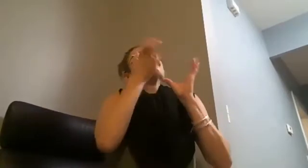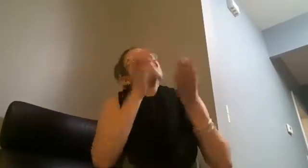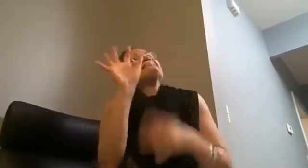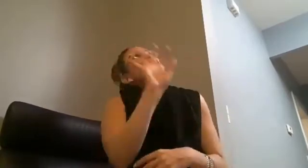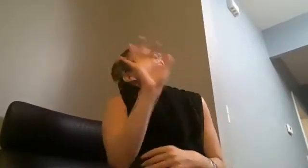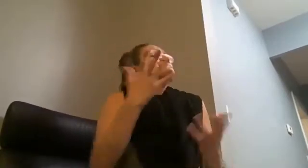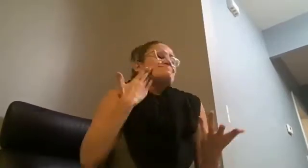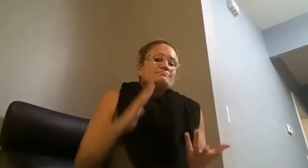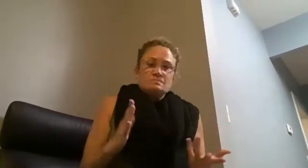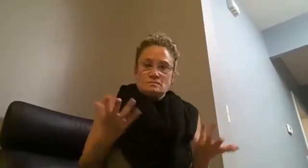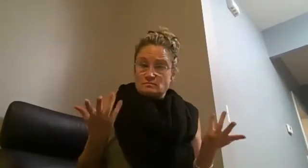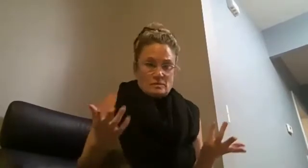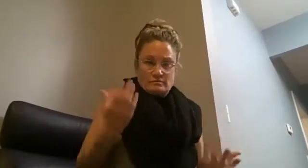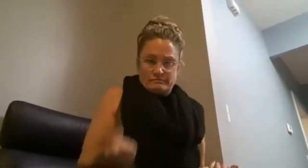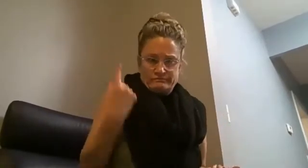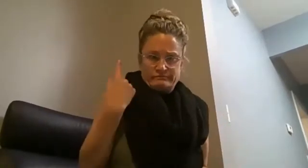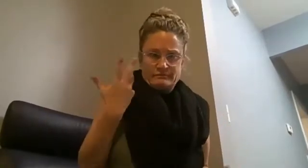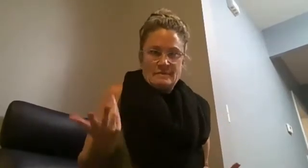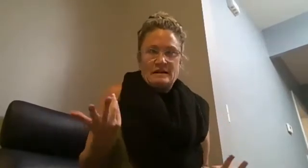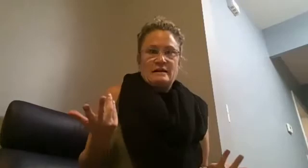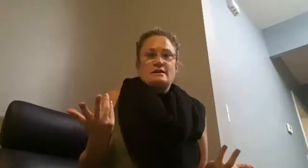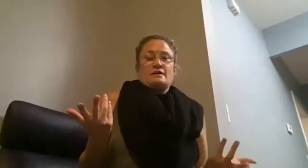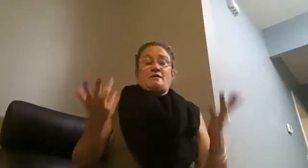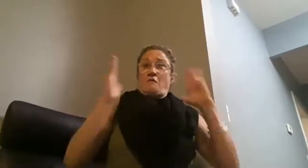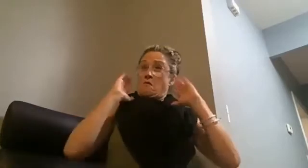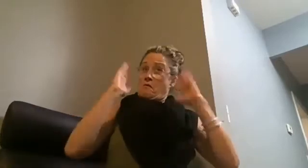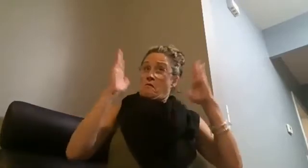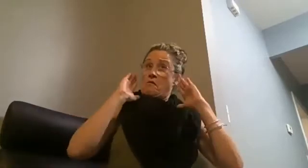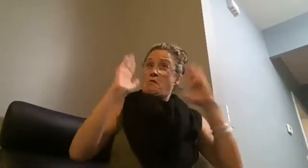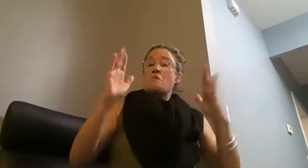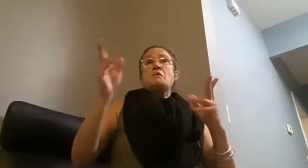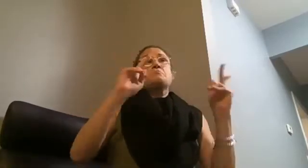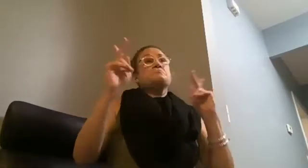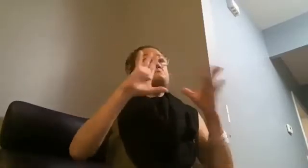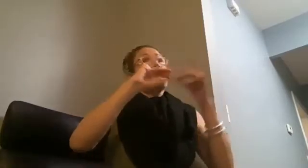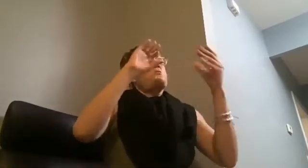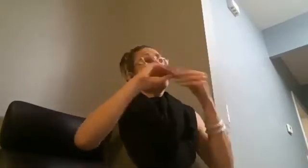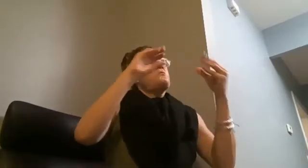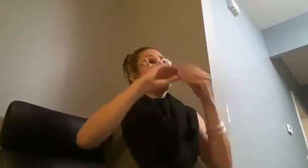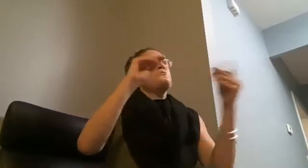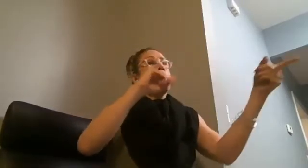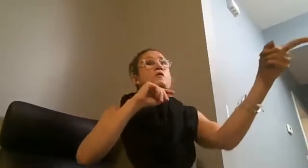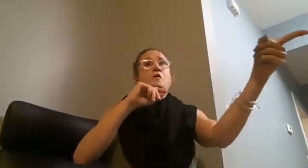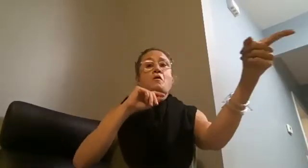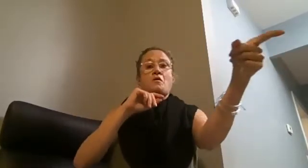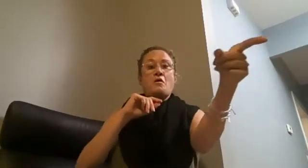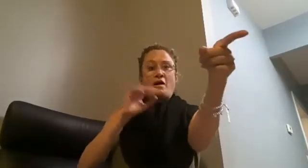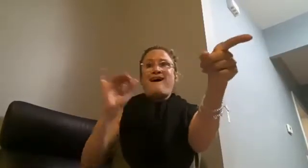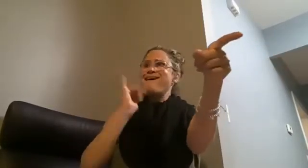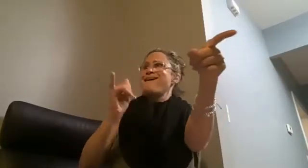like. And I think that moment of listening to another alcoholic tell their story and then suddenly go, oh shit, that's how I drank. And I